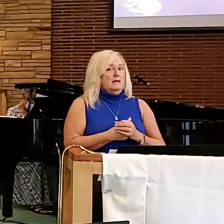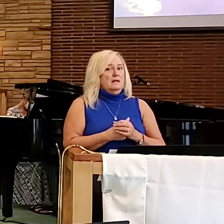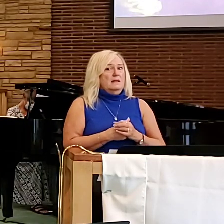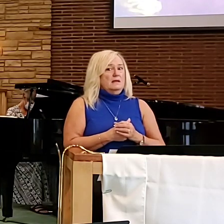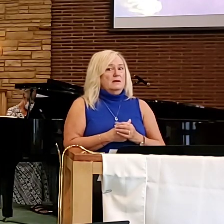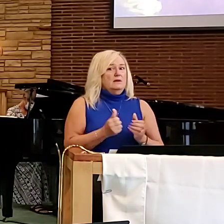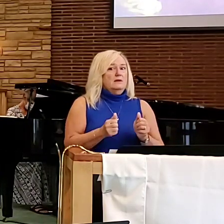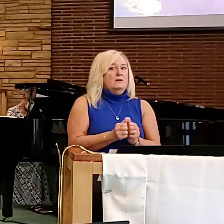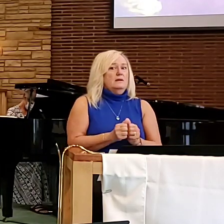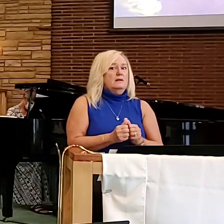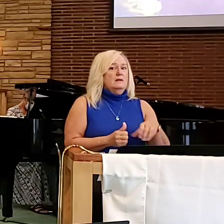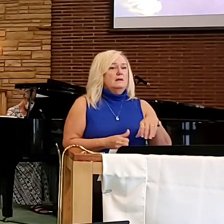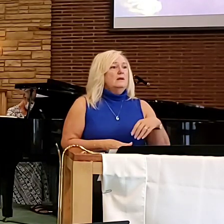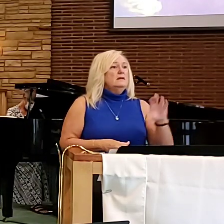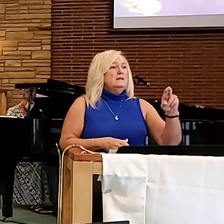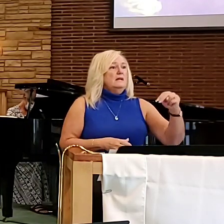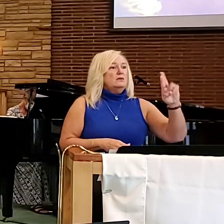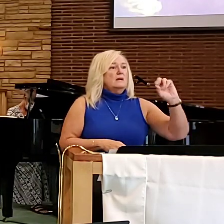with Chris,